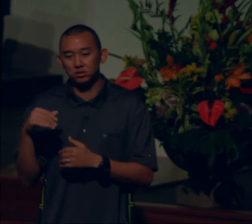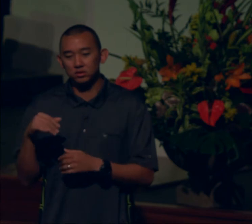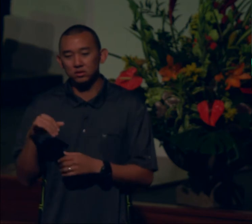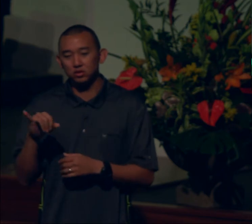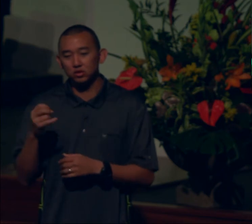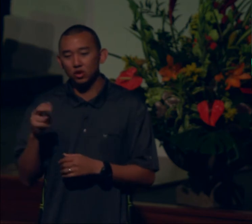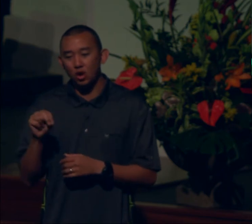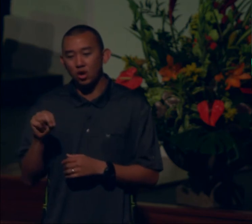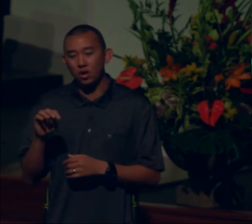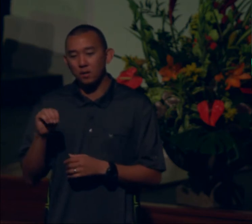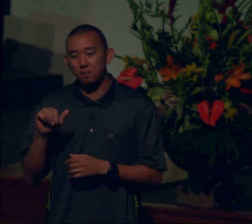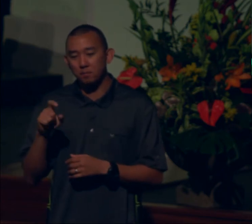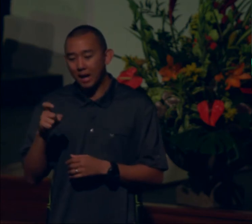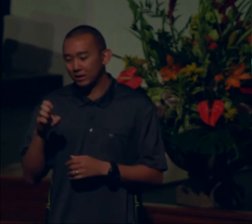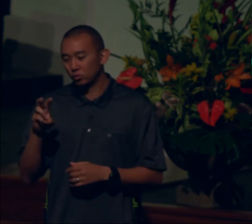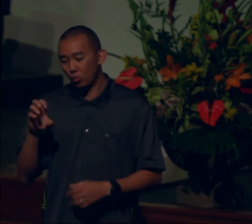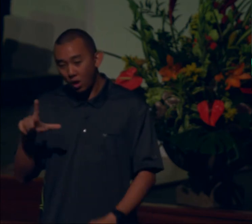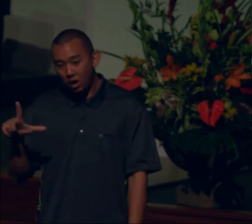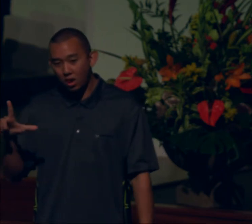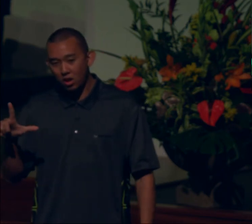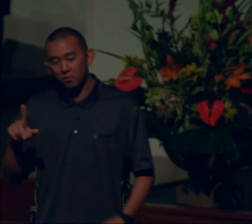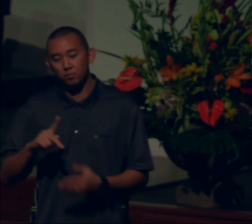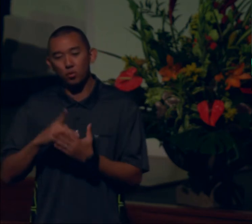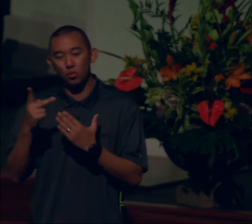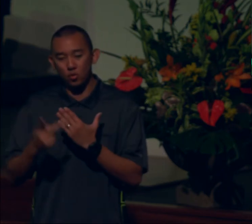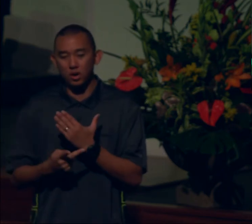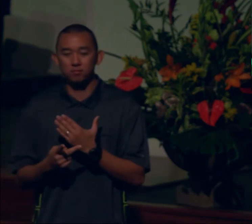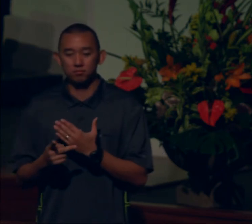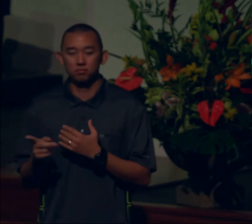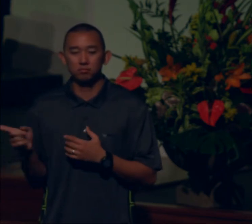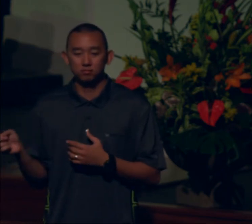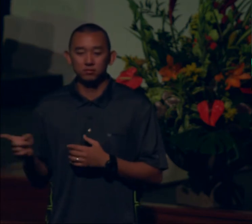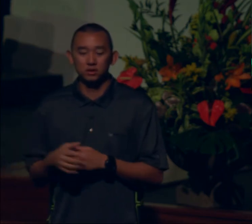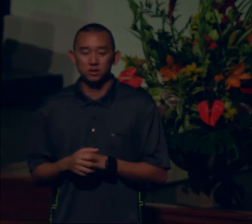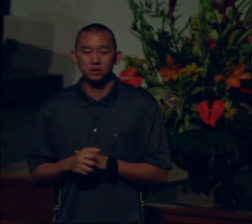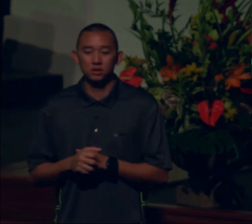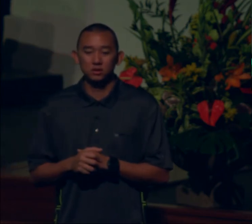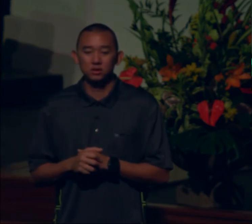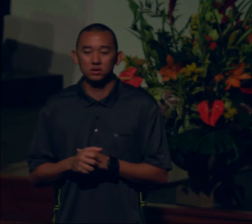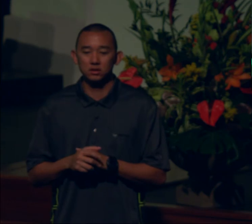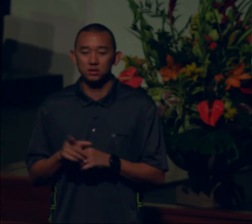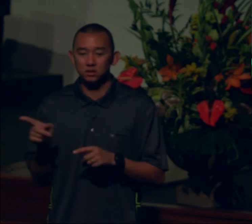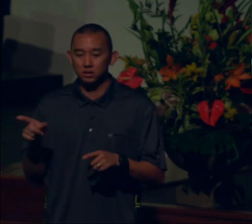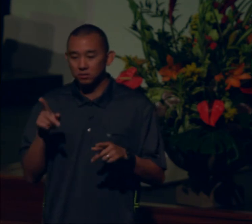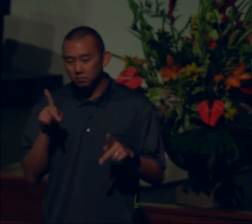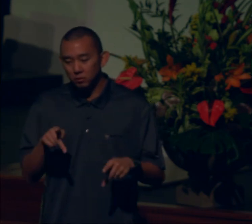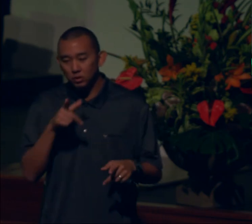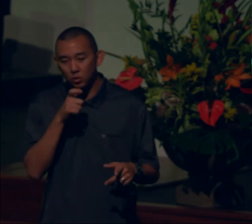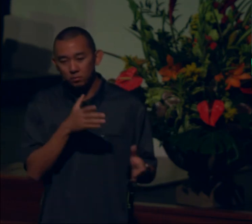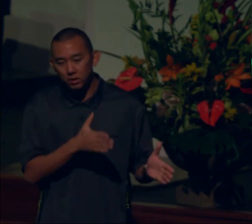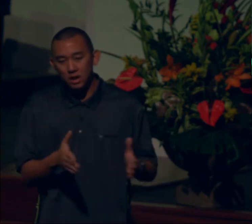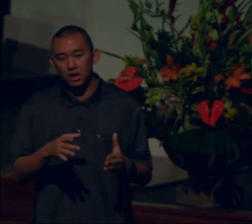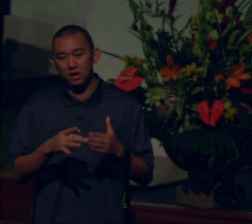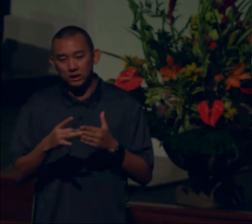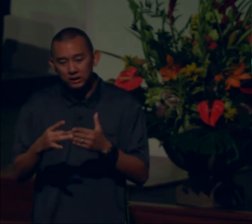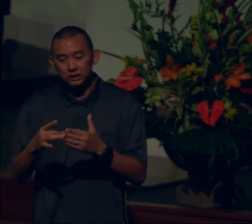2 years, he's been the one that actually has put together the whole strategy and has been guiding us and coaching us.